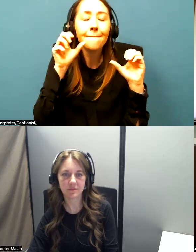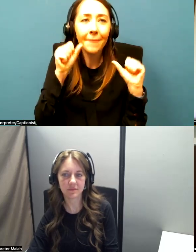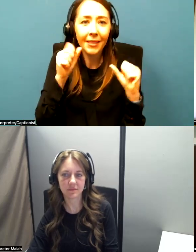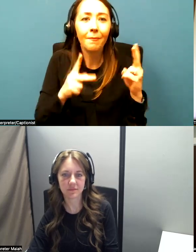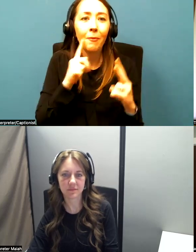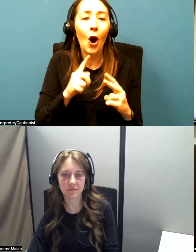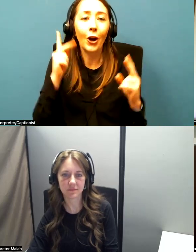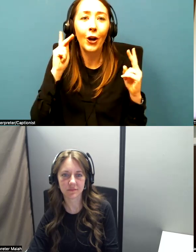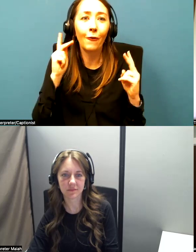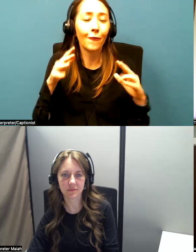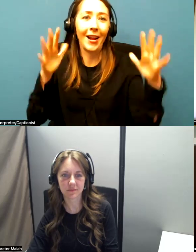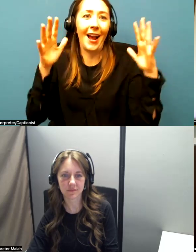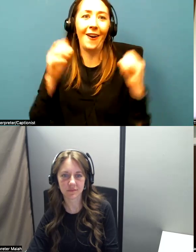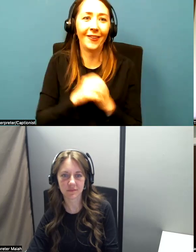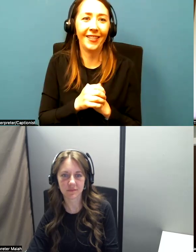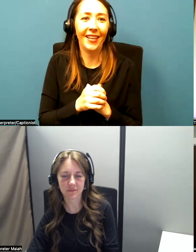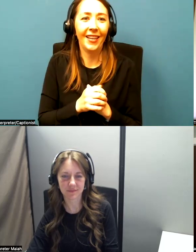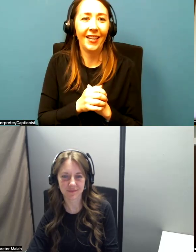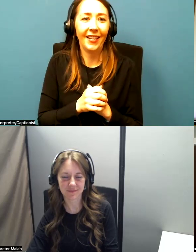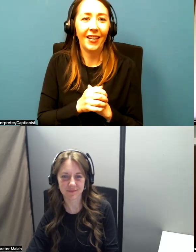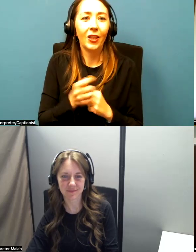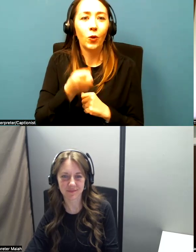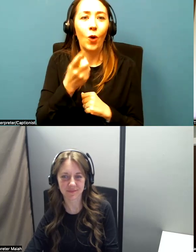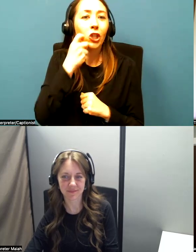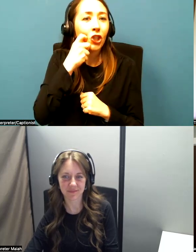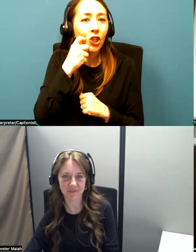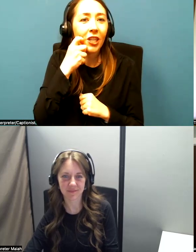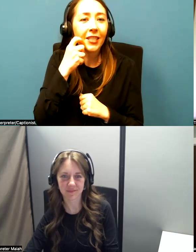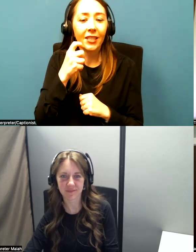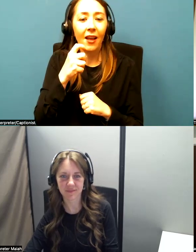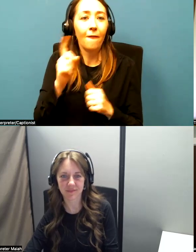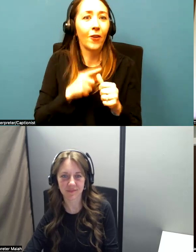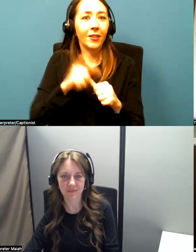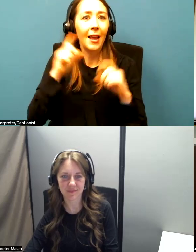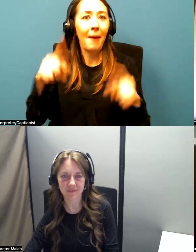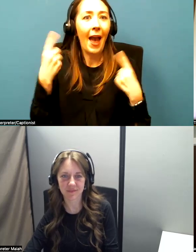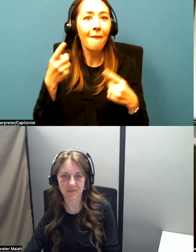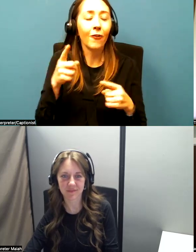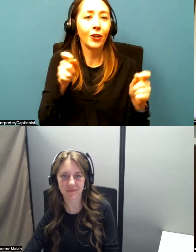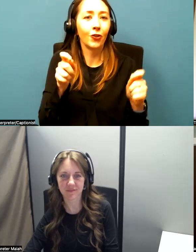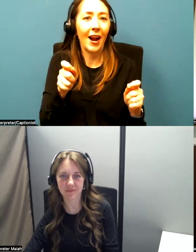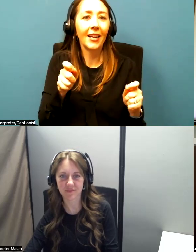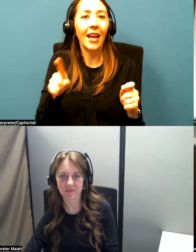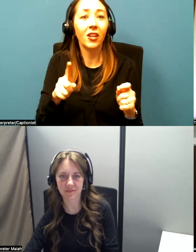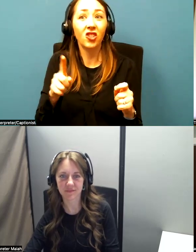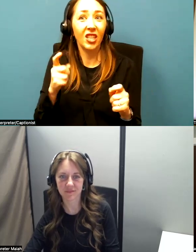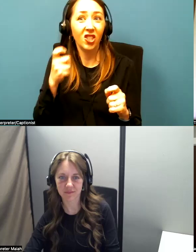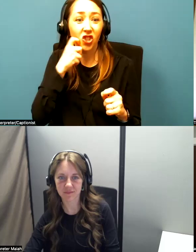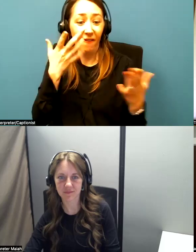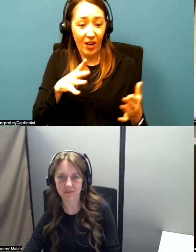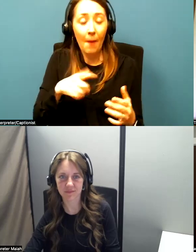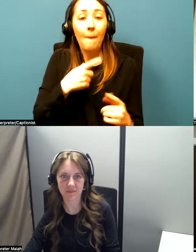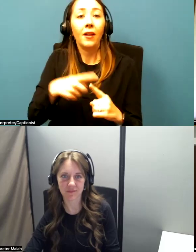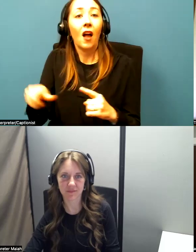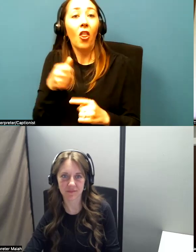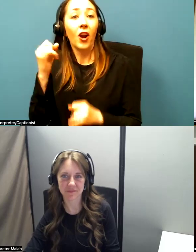freak out. But we just had somebody just make her directorial debut, and she's already getting interviews for her next job because the feedback on